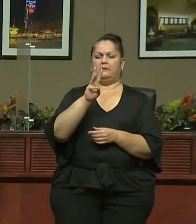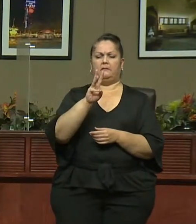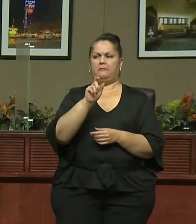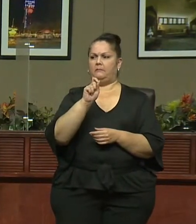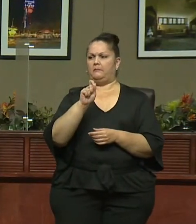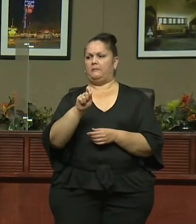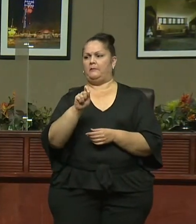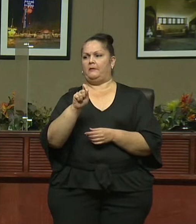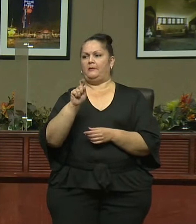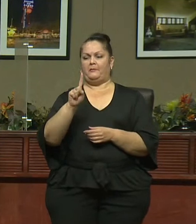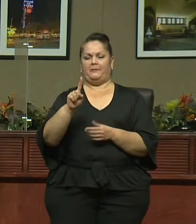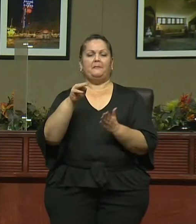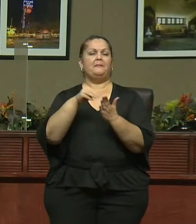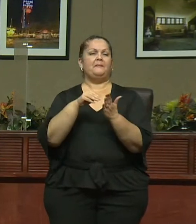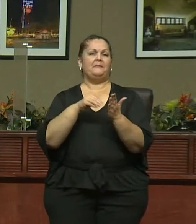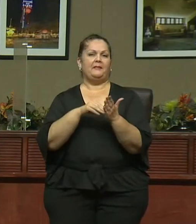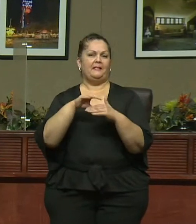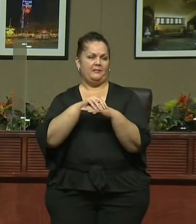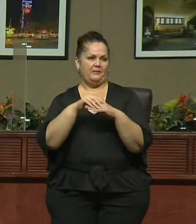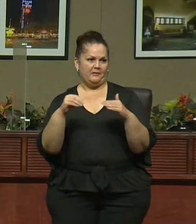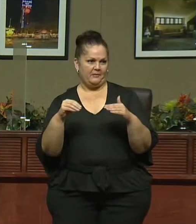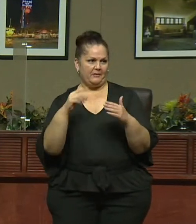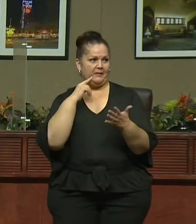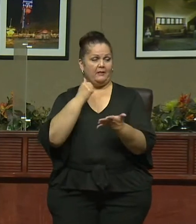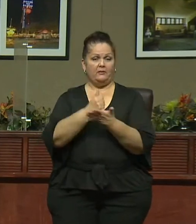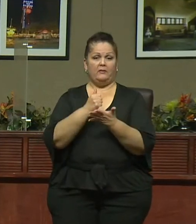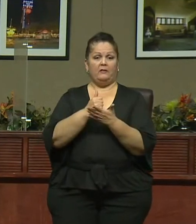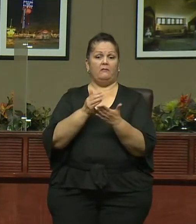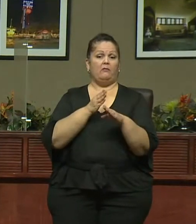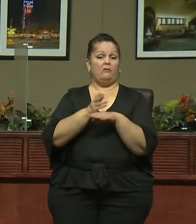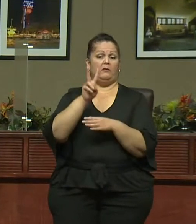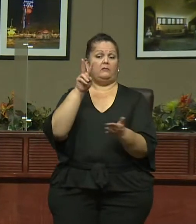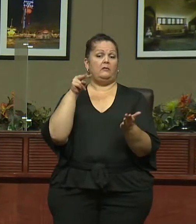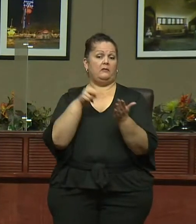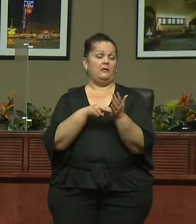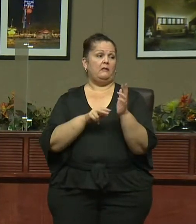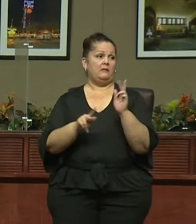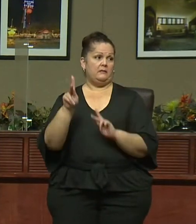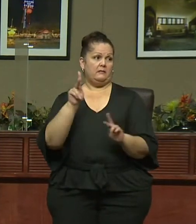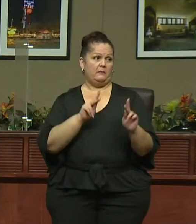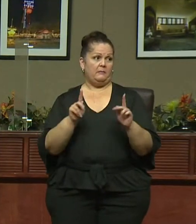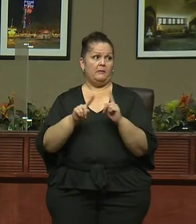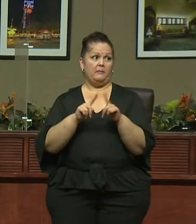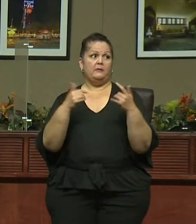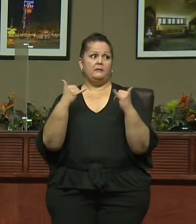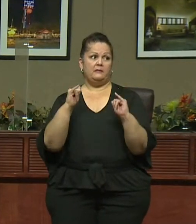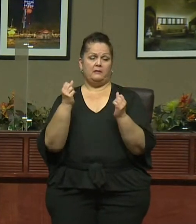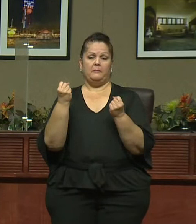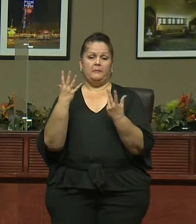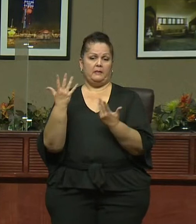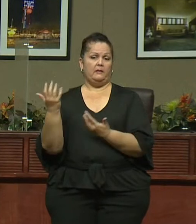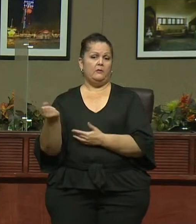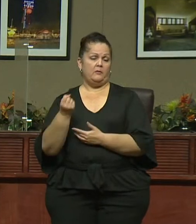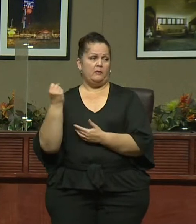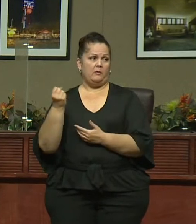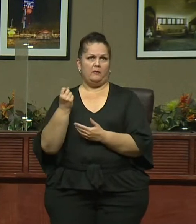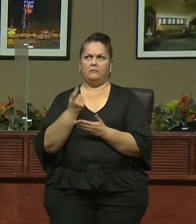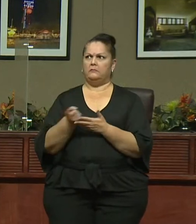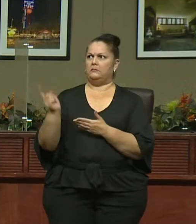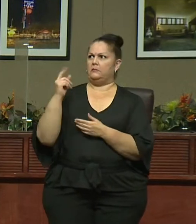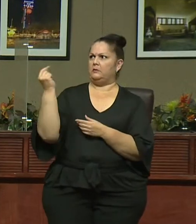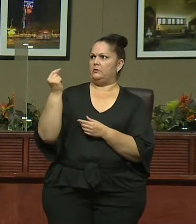far to over 2,000 families, but we have a lot in the pipeline. And just since last Tuesday, we've